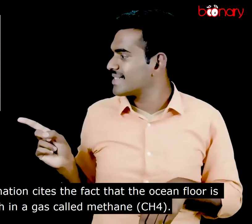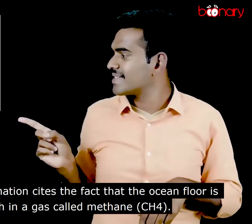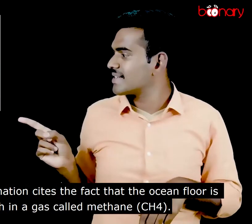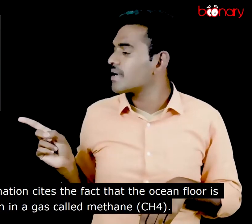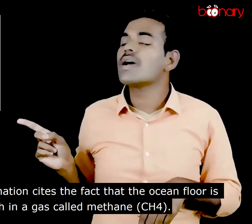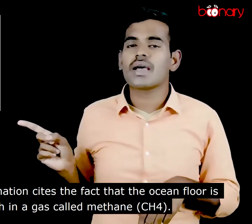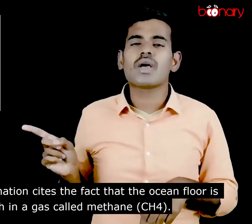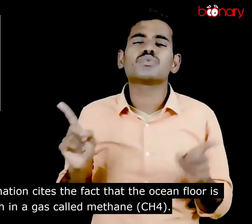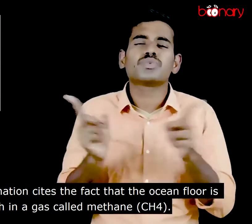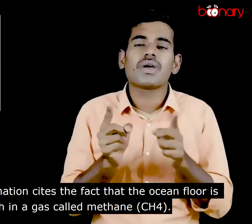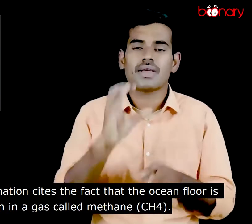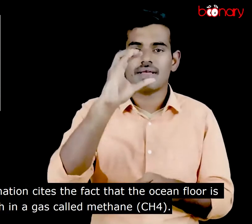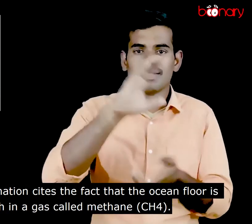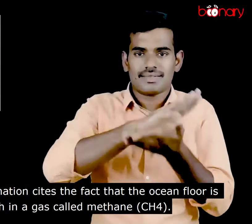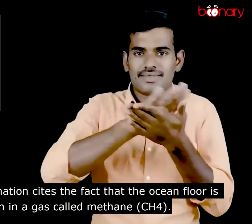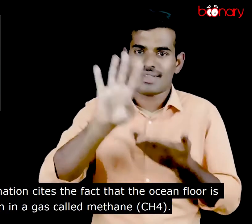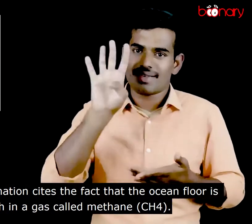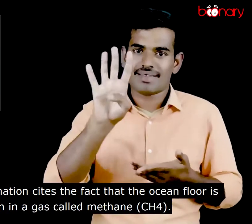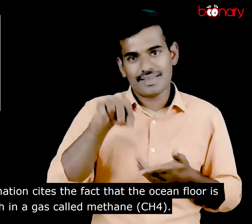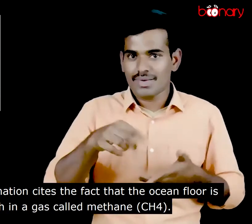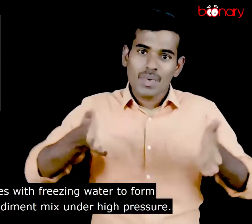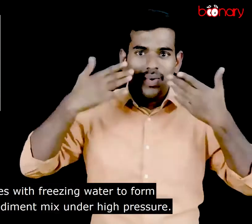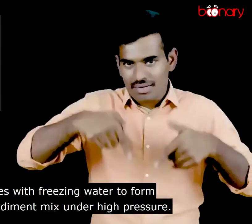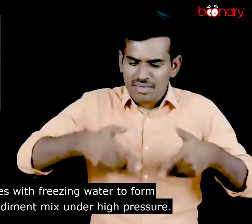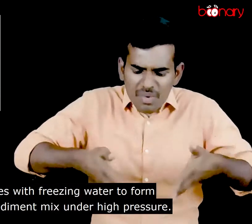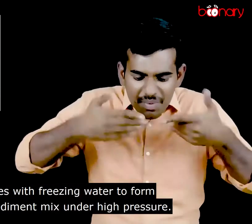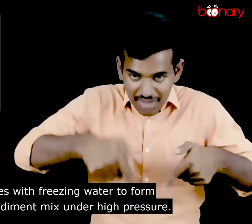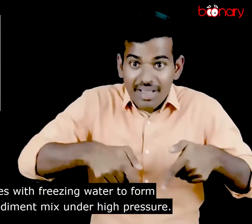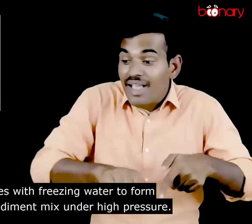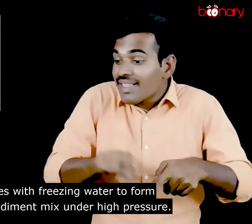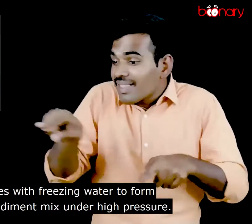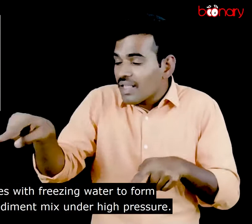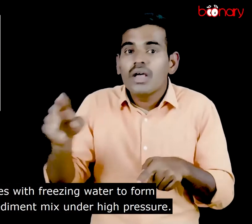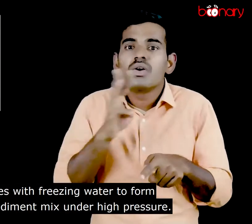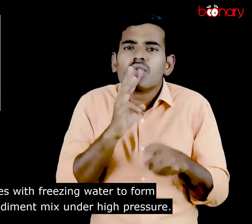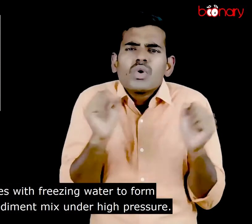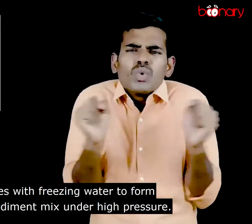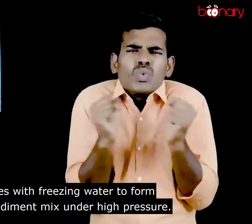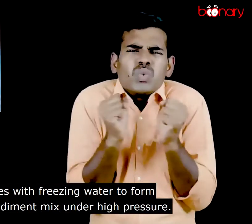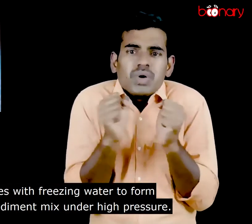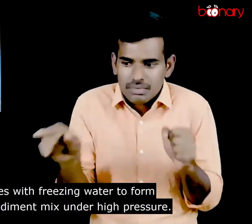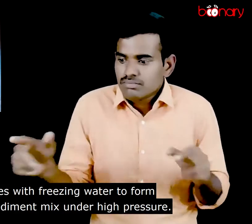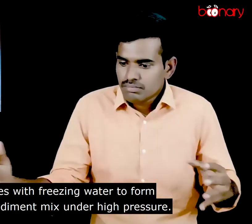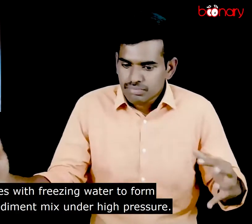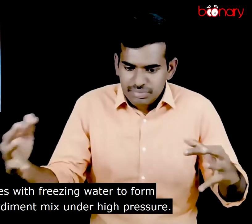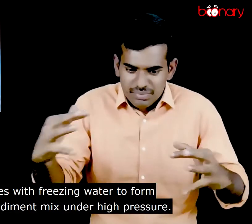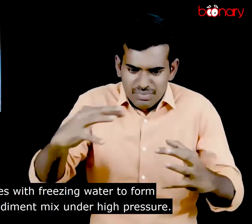or CH4. This mixes with freezing water to